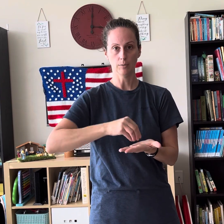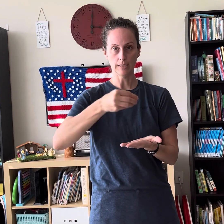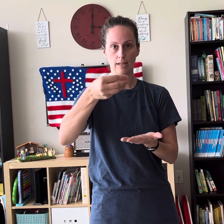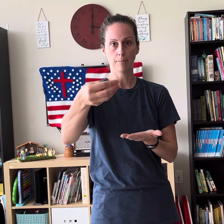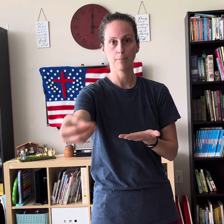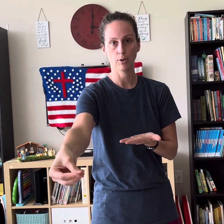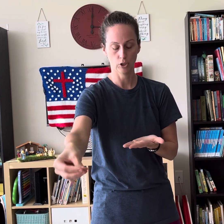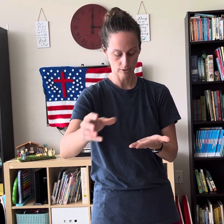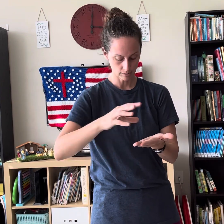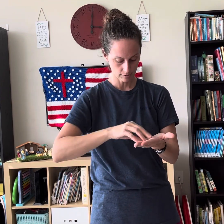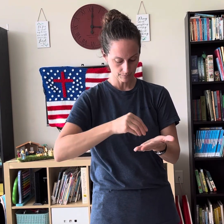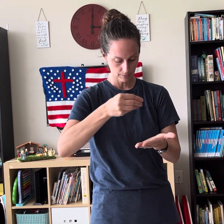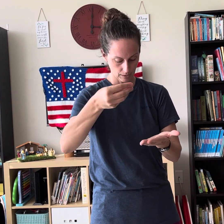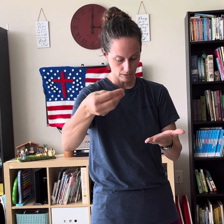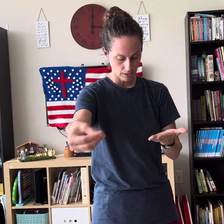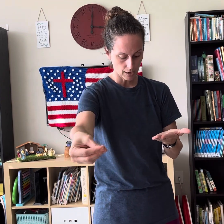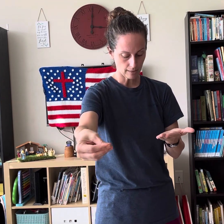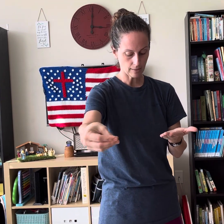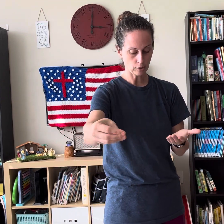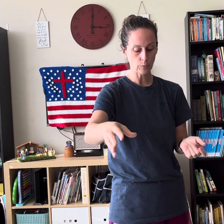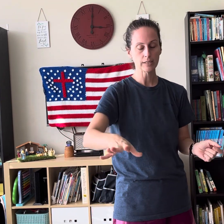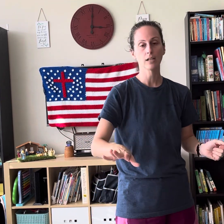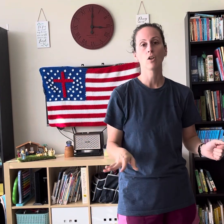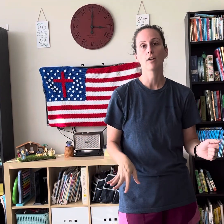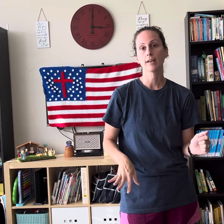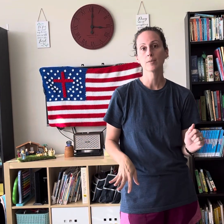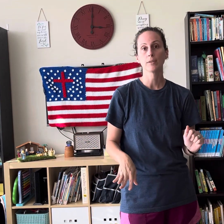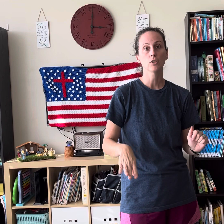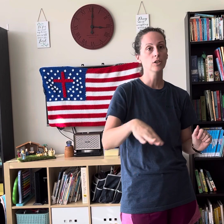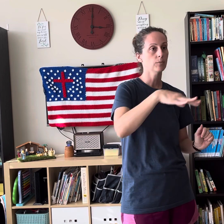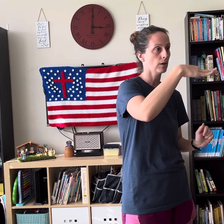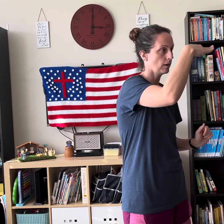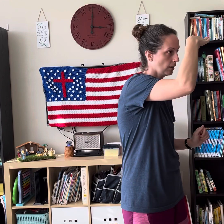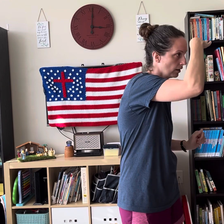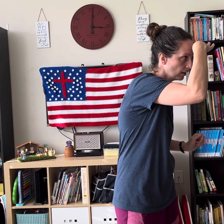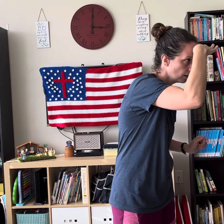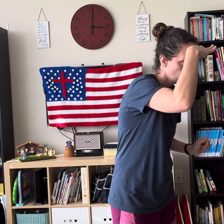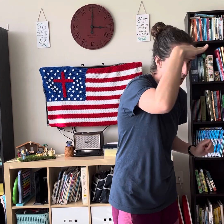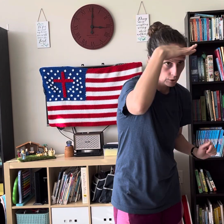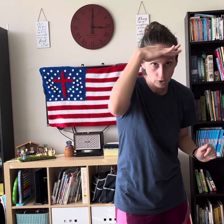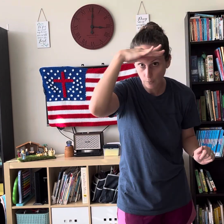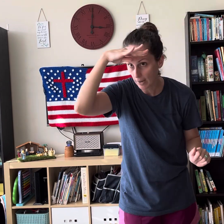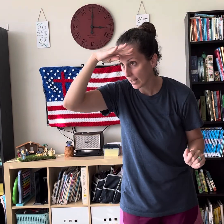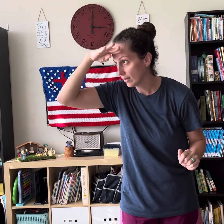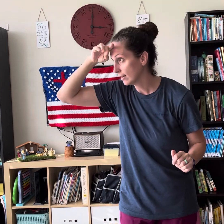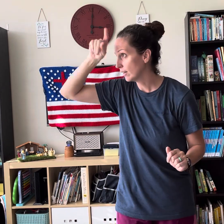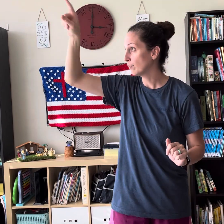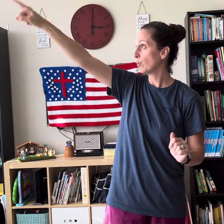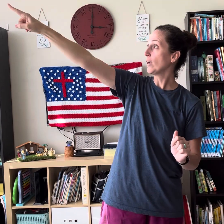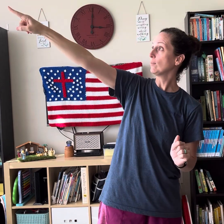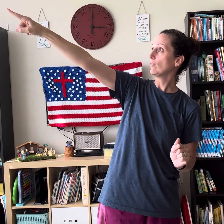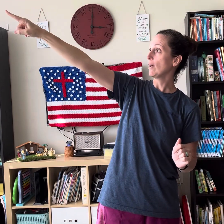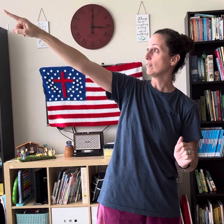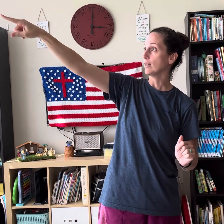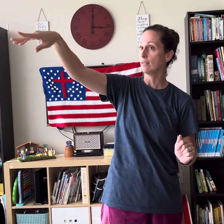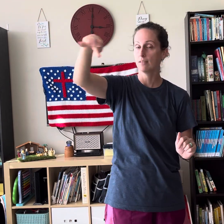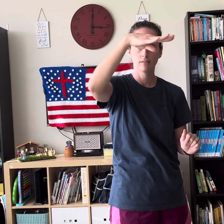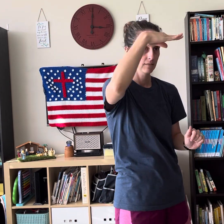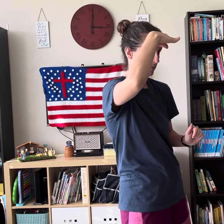Louisiana Purchase. And then the Lewis and Clark Expedition, we're gonna look around and then point, we found it. Lewis